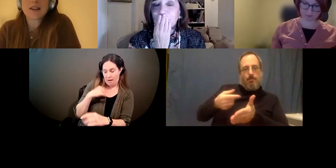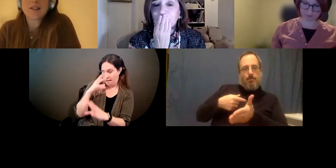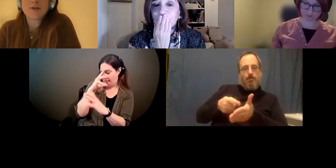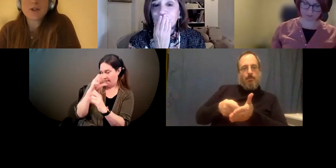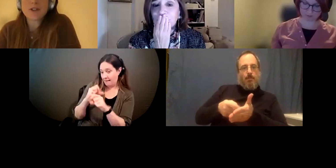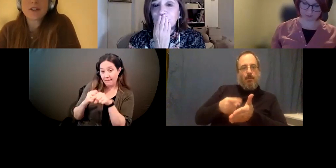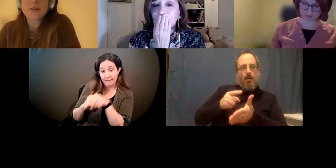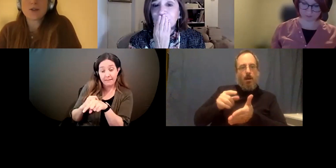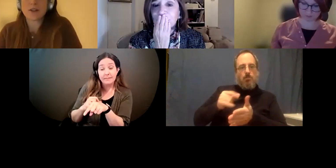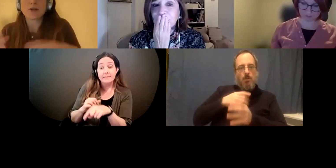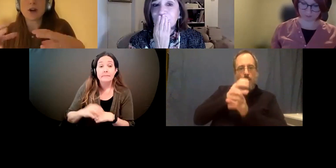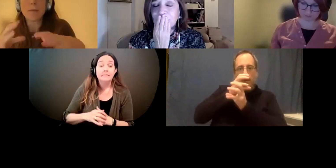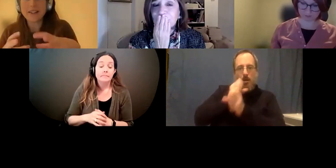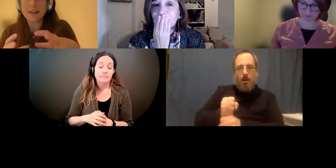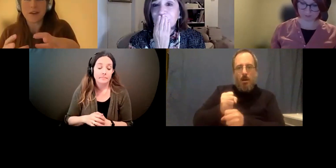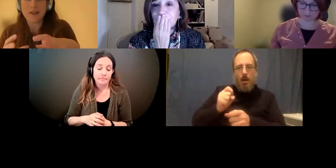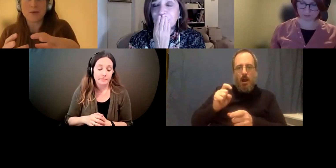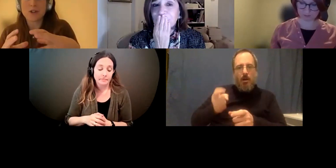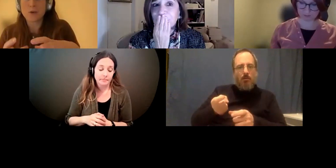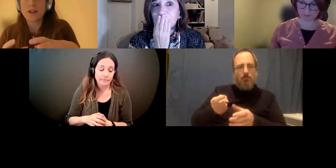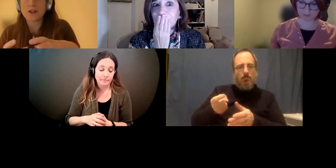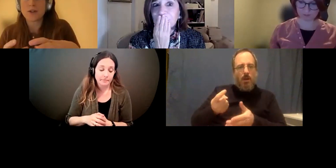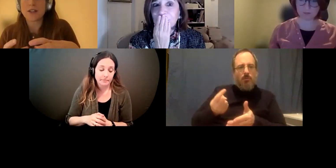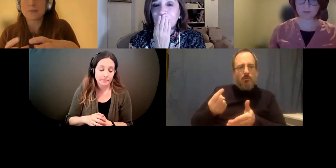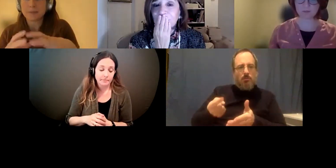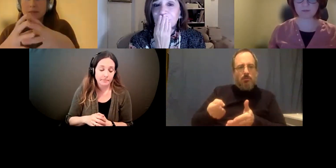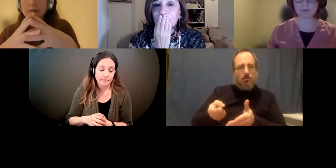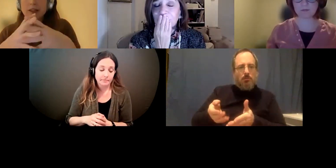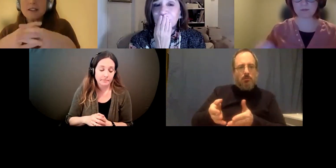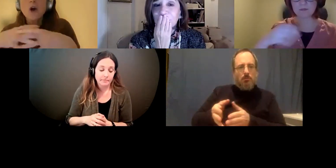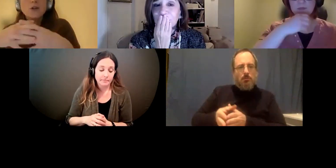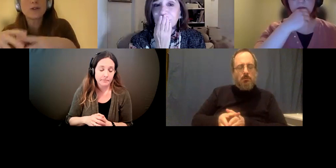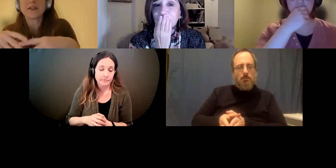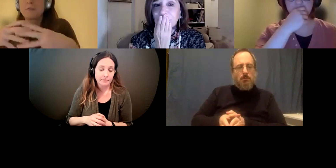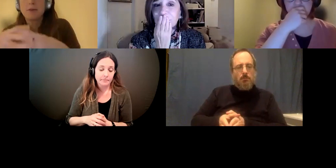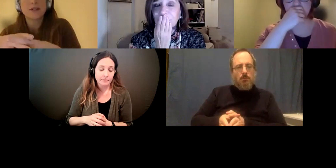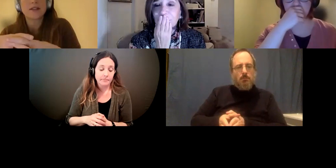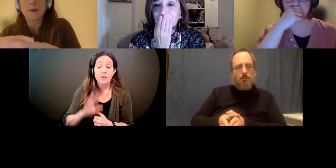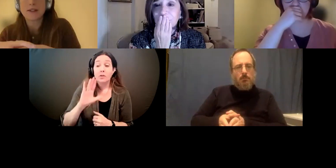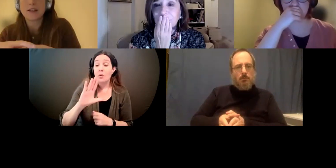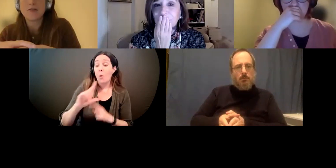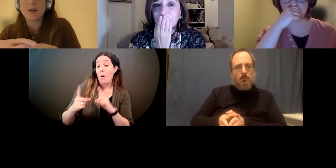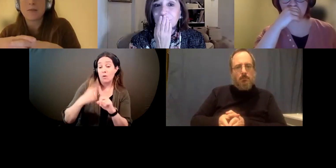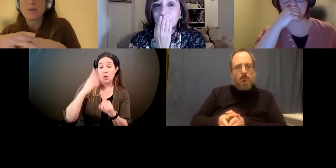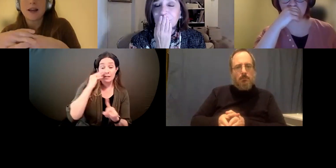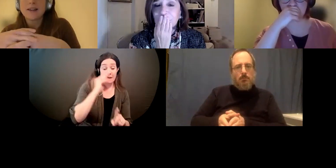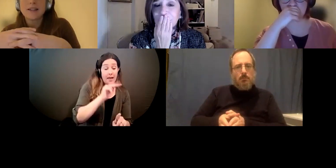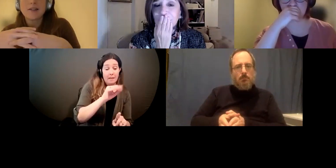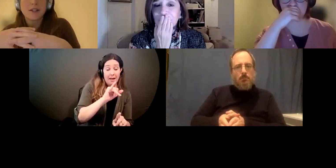is that first you combine something there which is really interesting. It's all your first experience at MIT